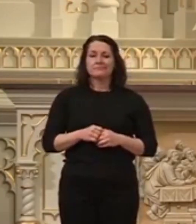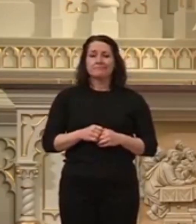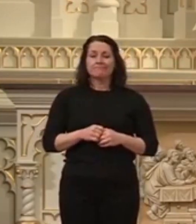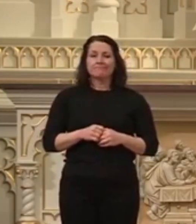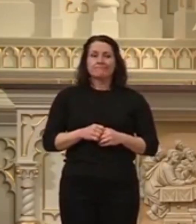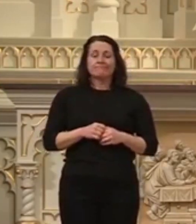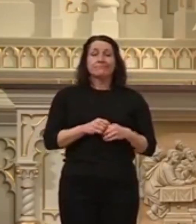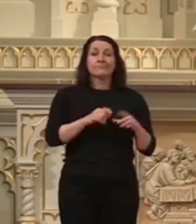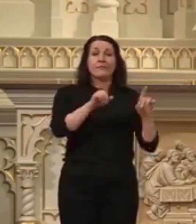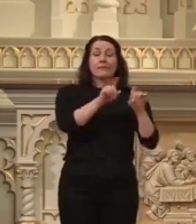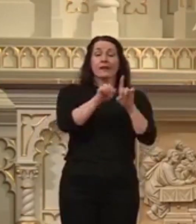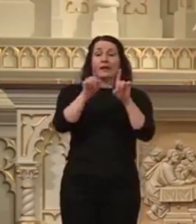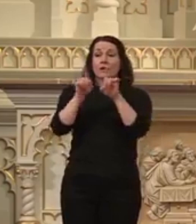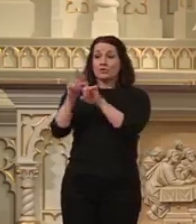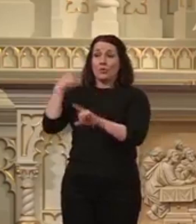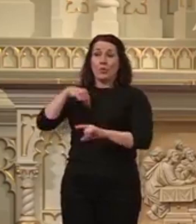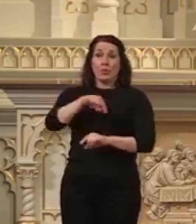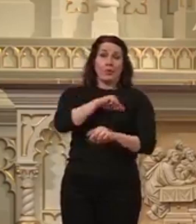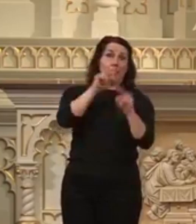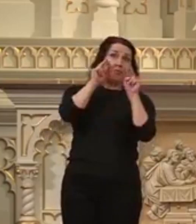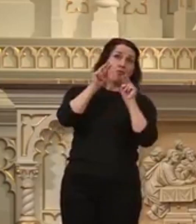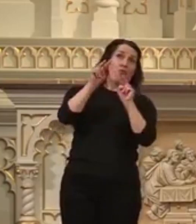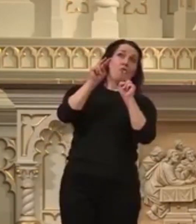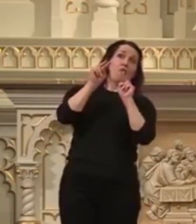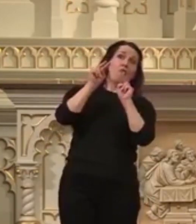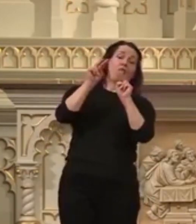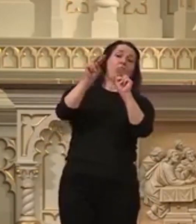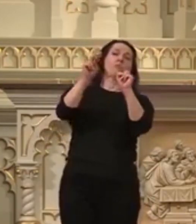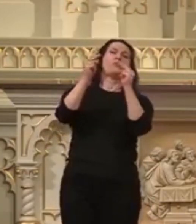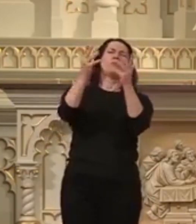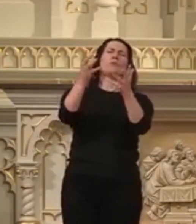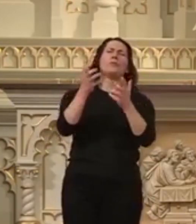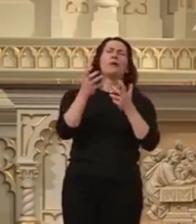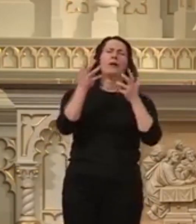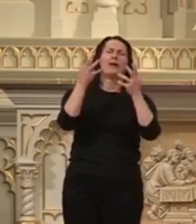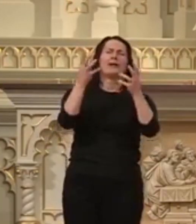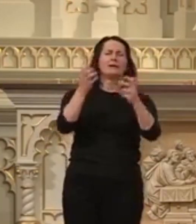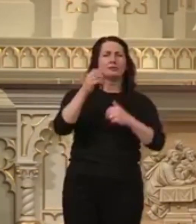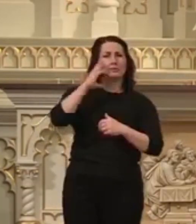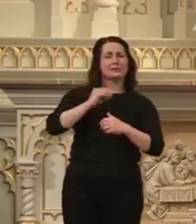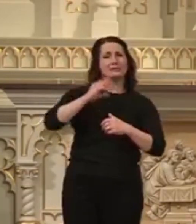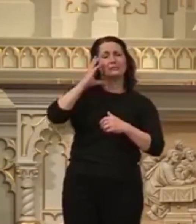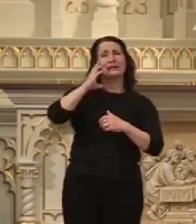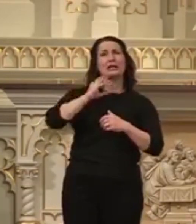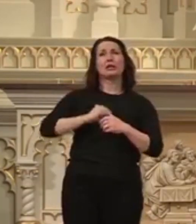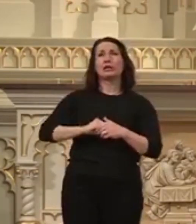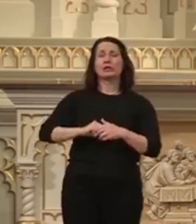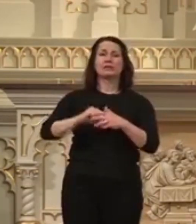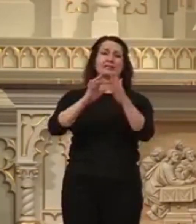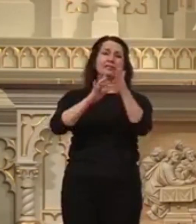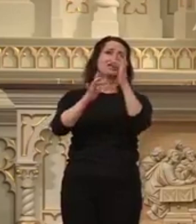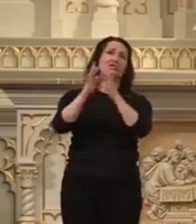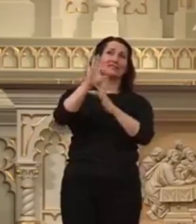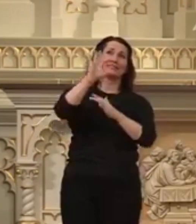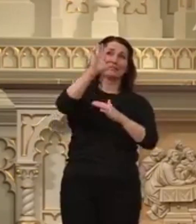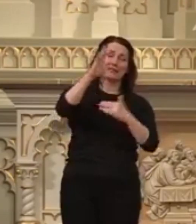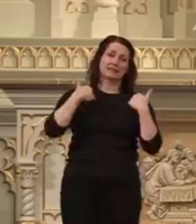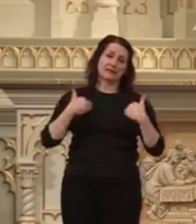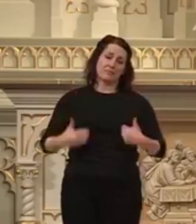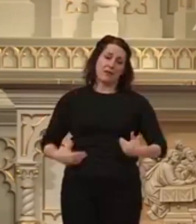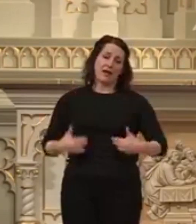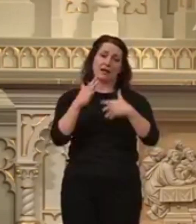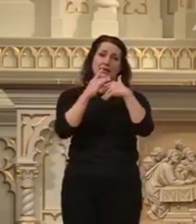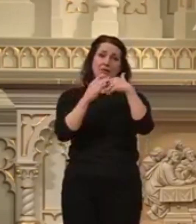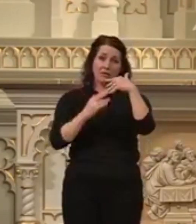As we all long to receive that flow of Jesus, his body and blood to us in